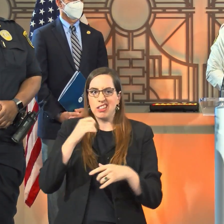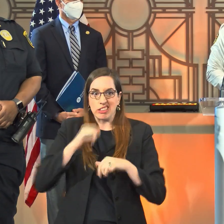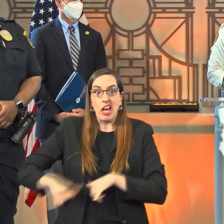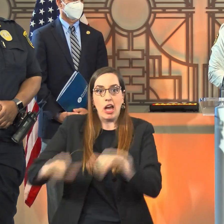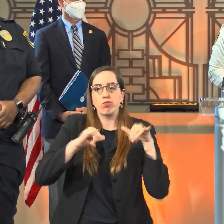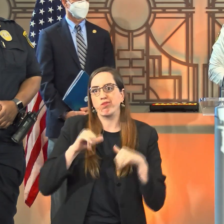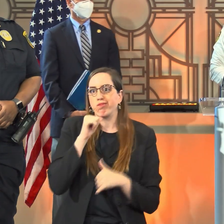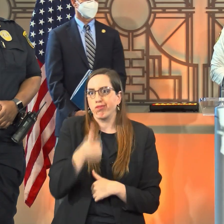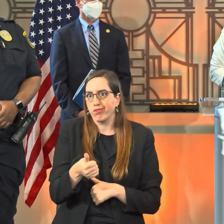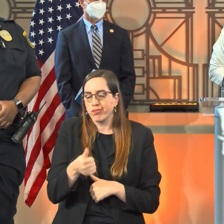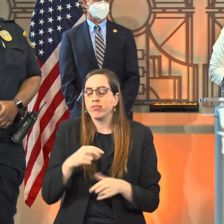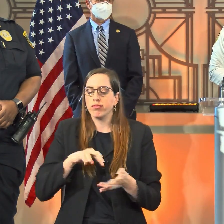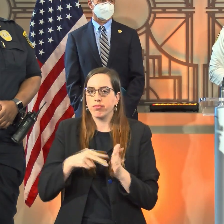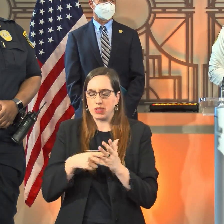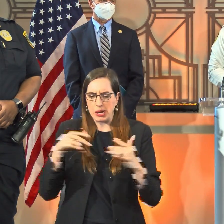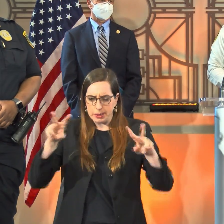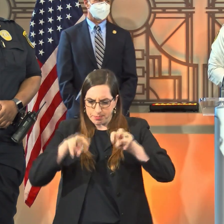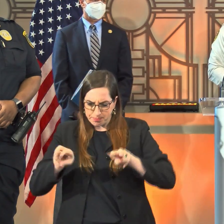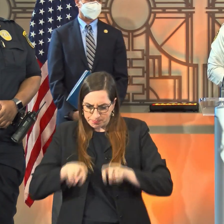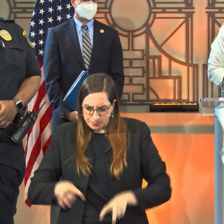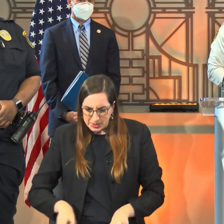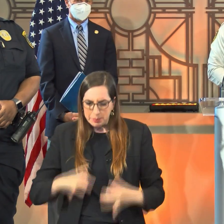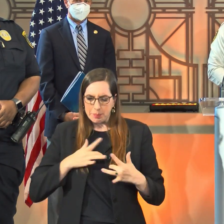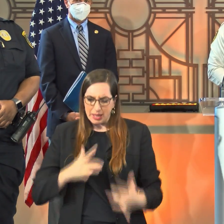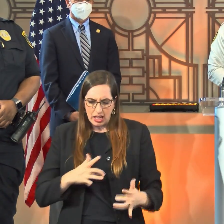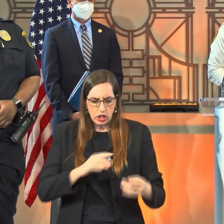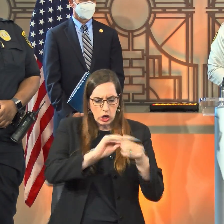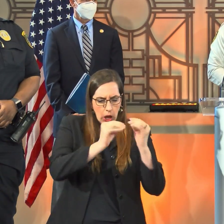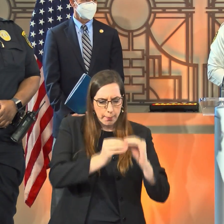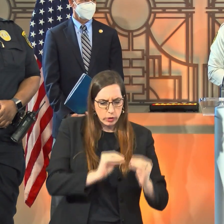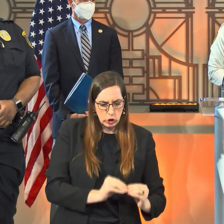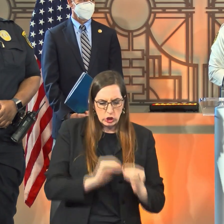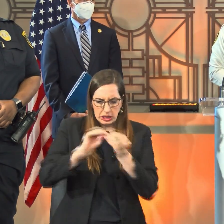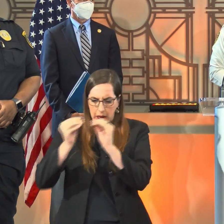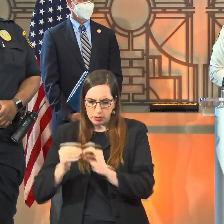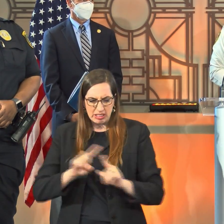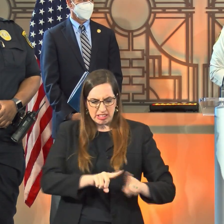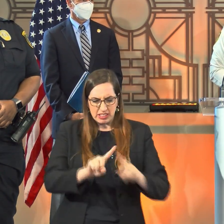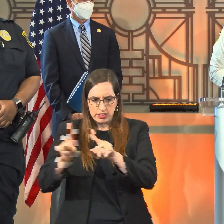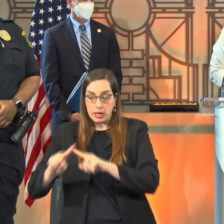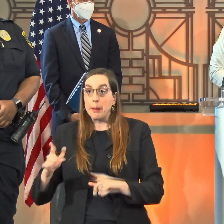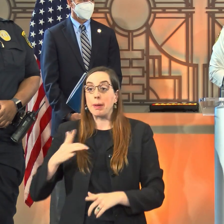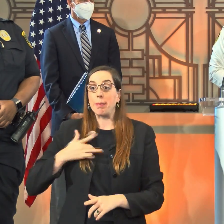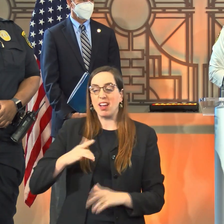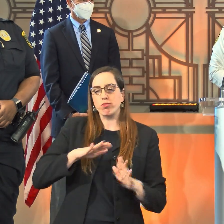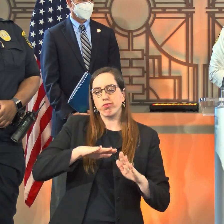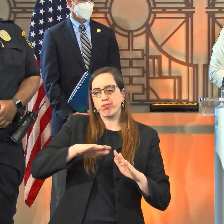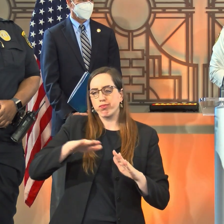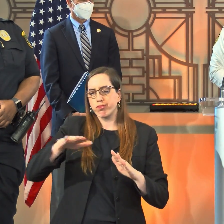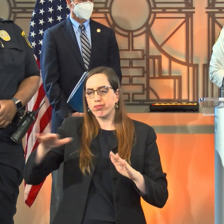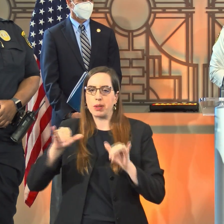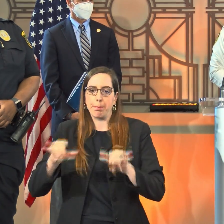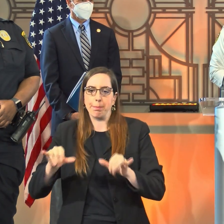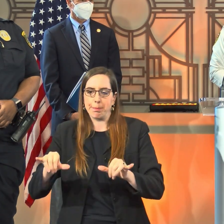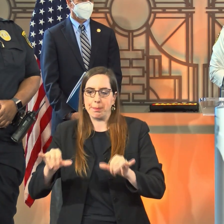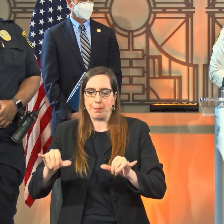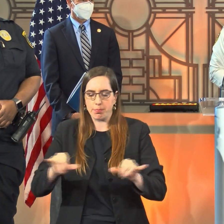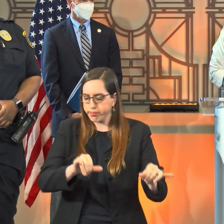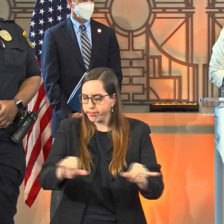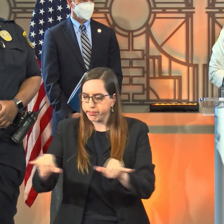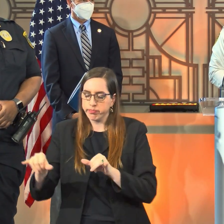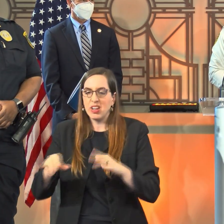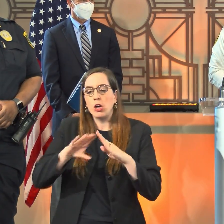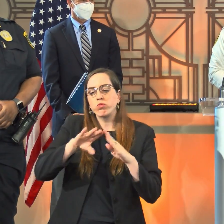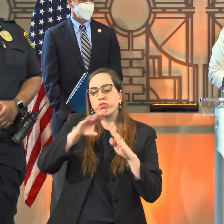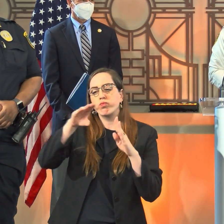see is that the trend amongst, while the numbers are different, the trend is similar. And the trend is basically that we've got a very flat, maybe